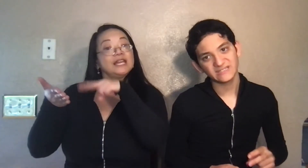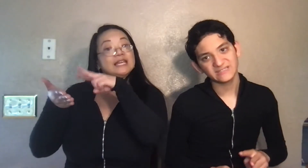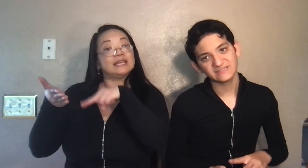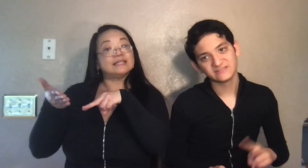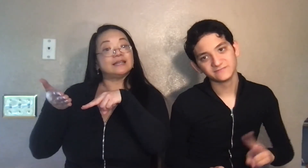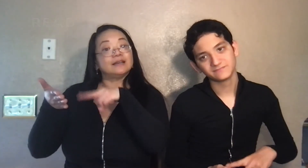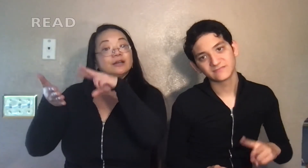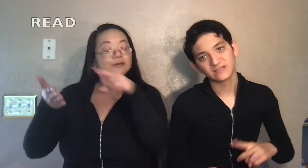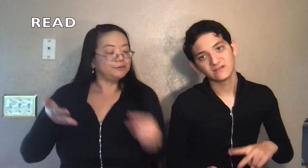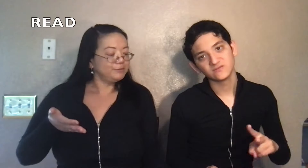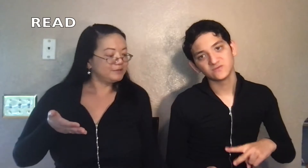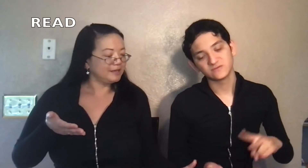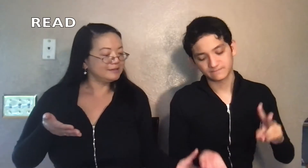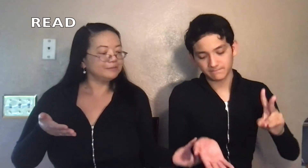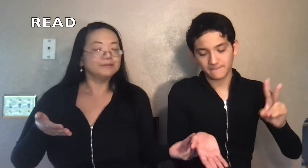Read.